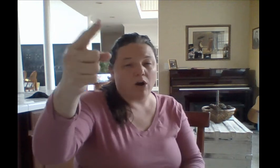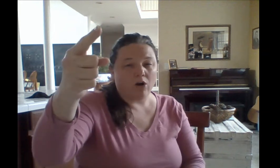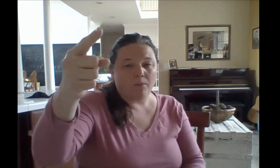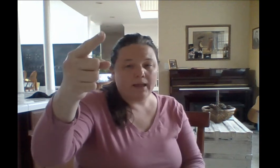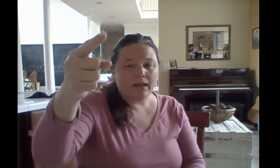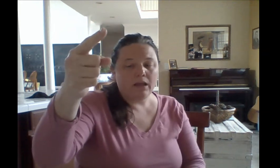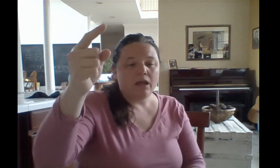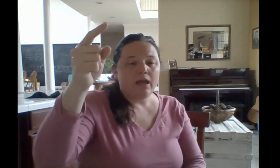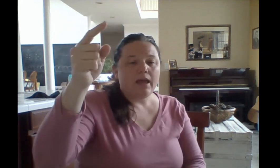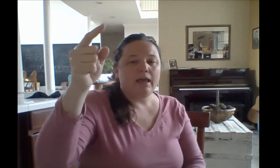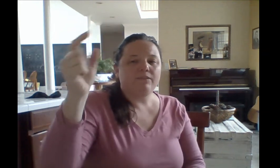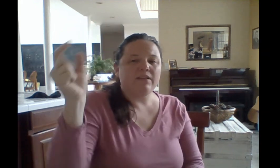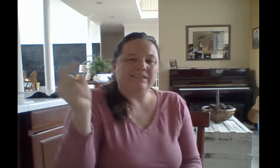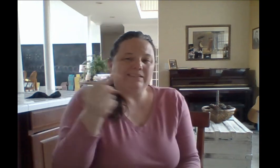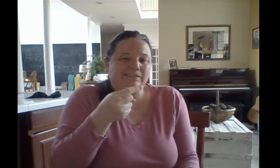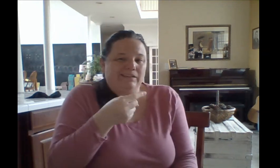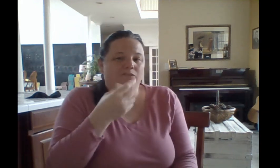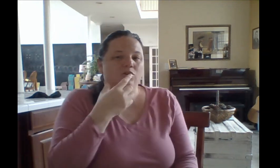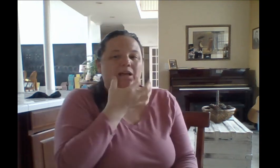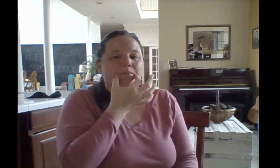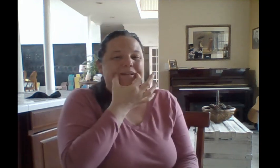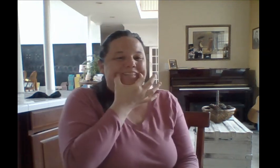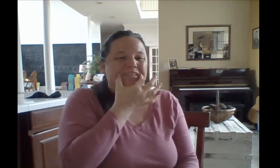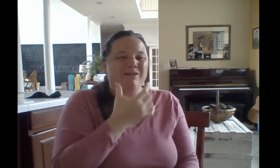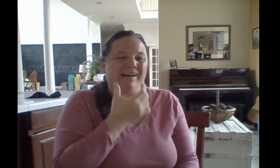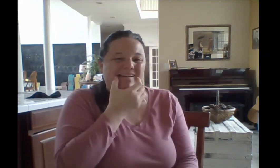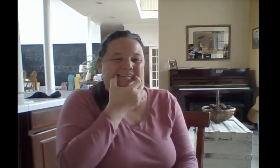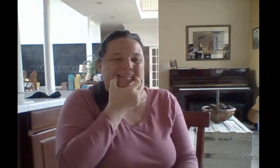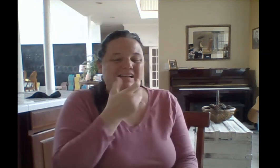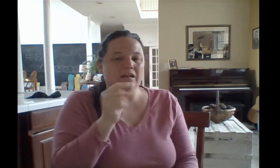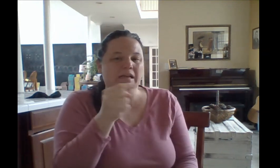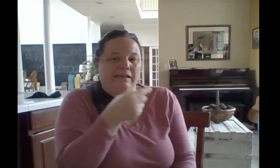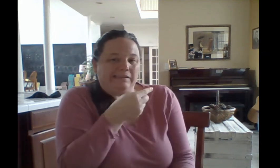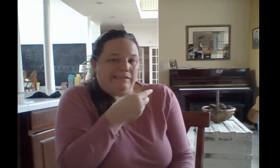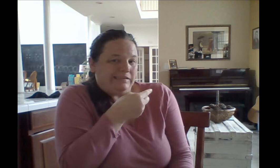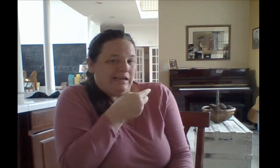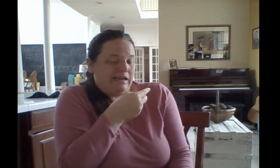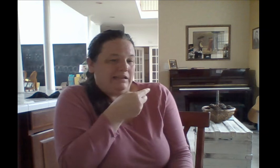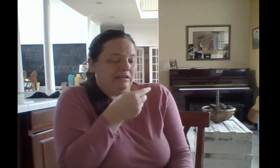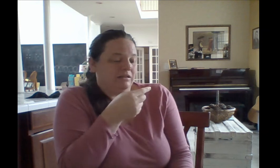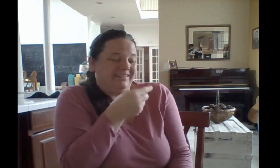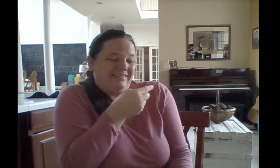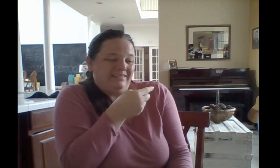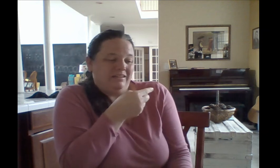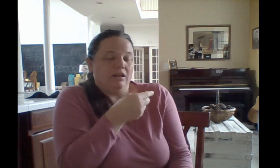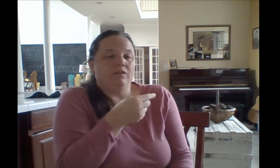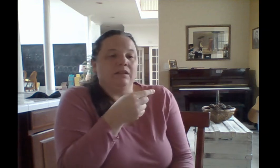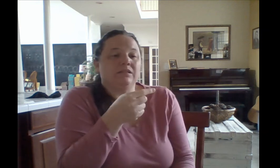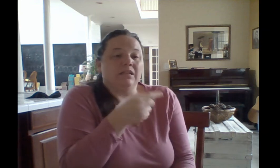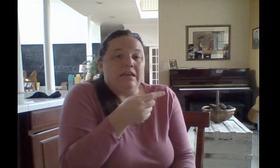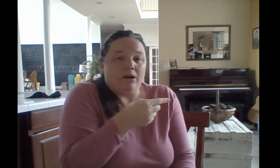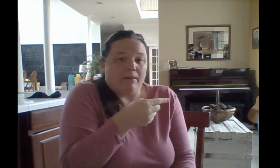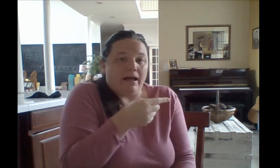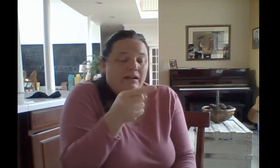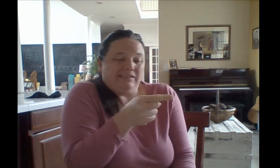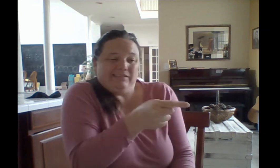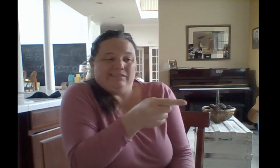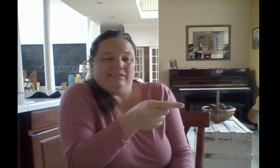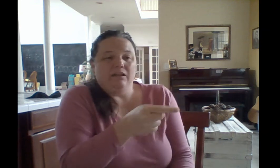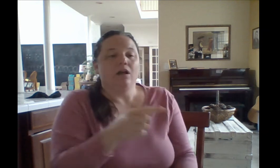far away. If you kind of make a smile and it's kind of, this is nearby.